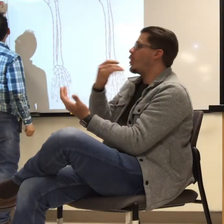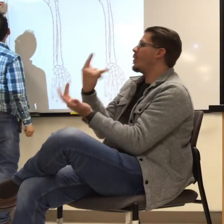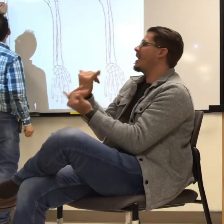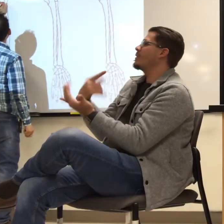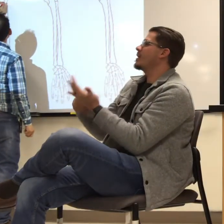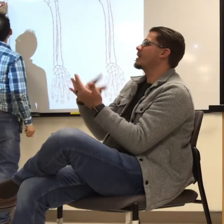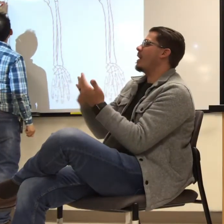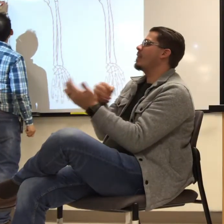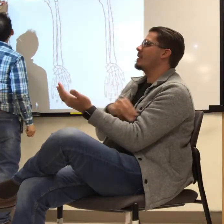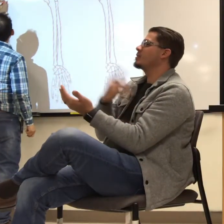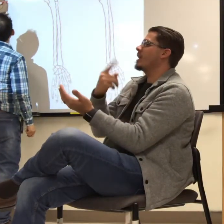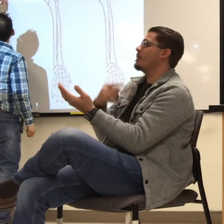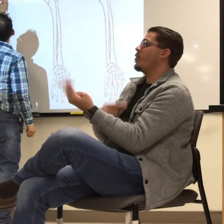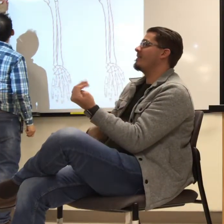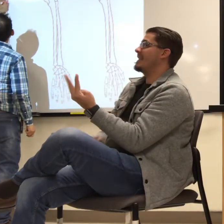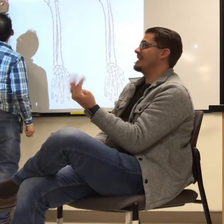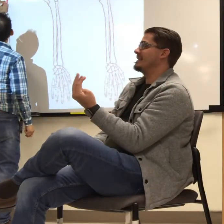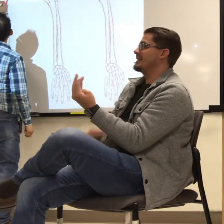originates up here,